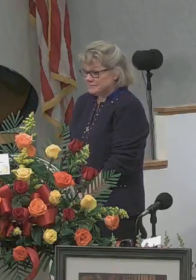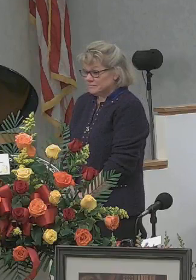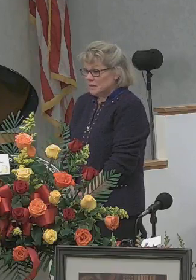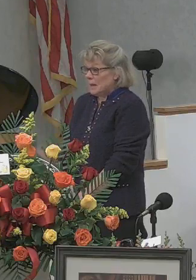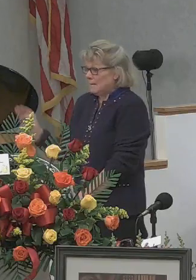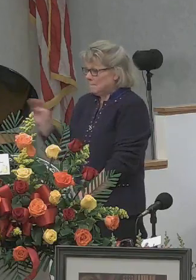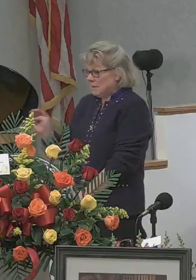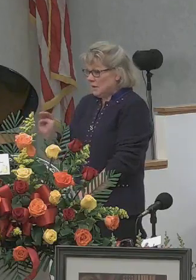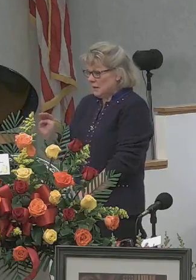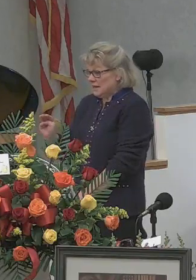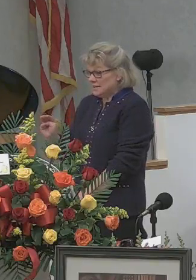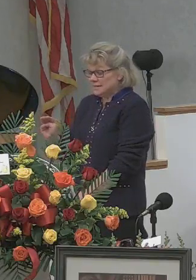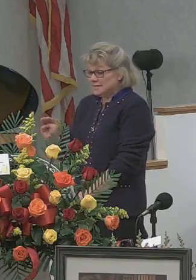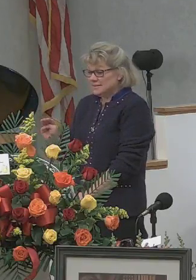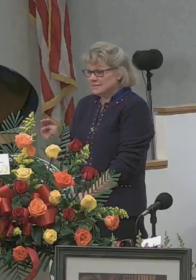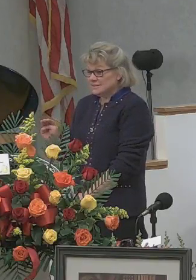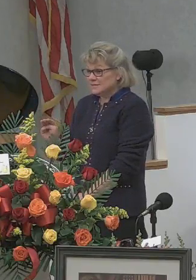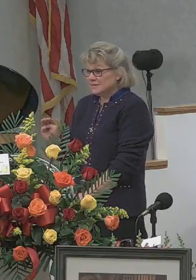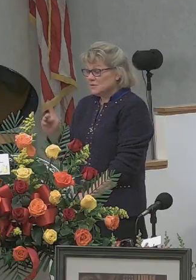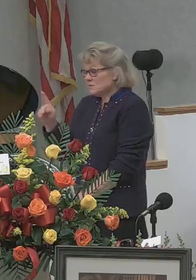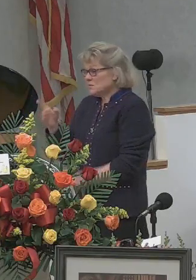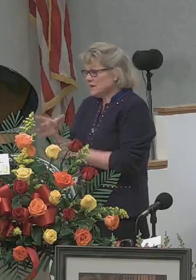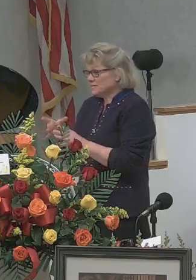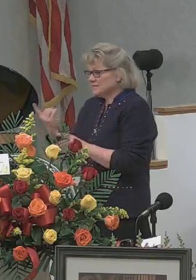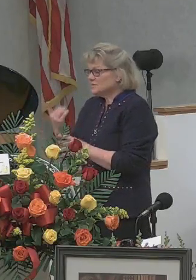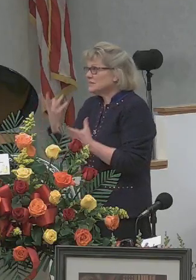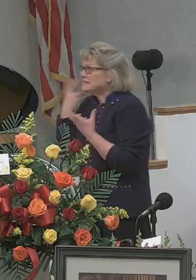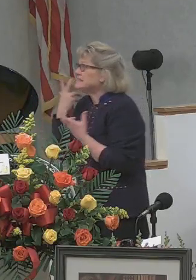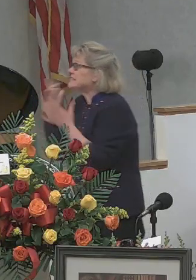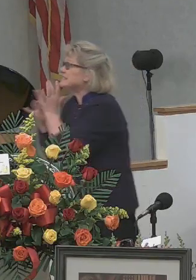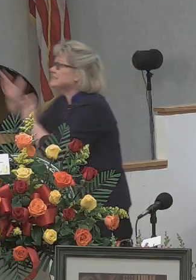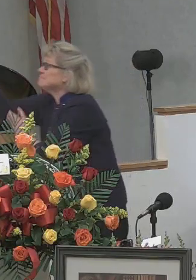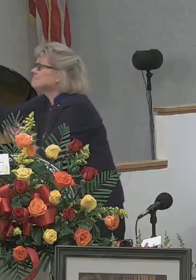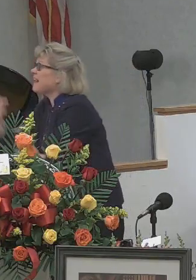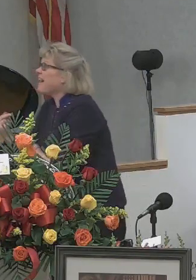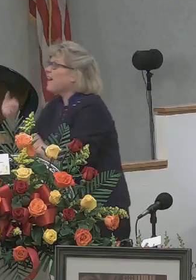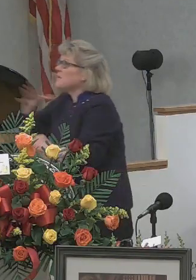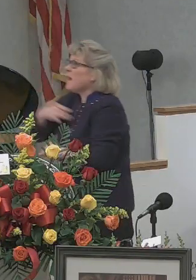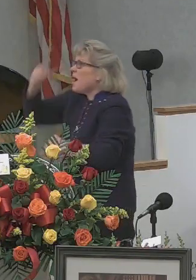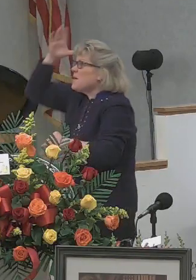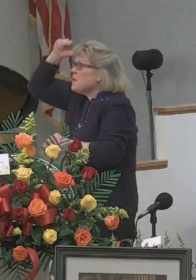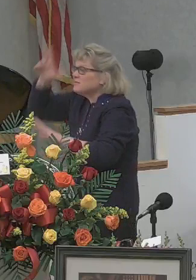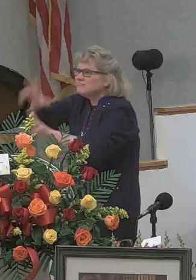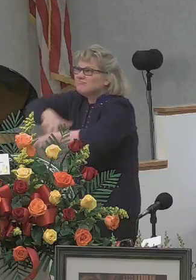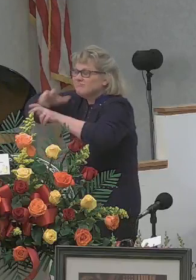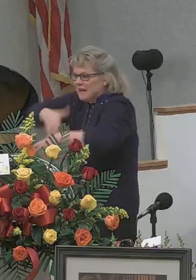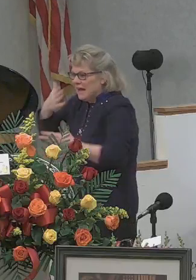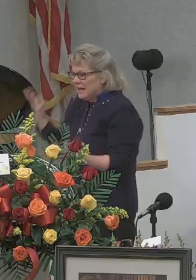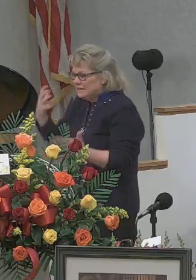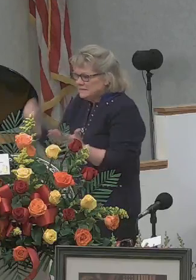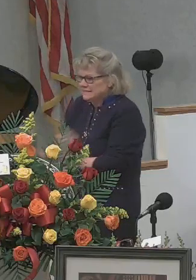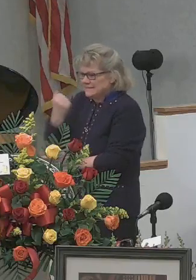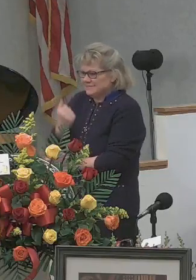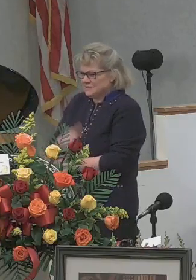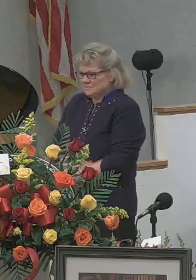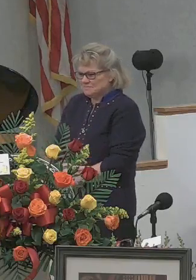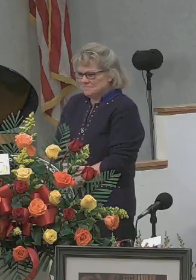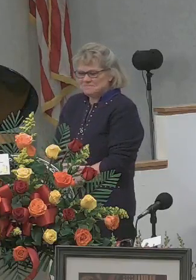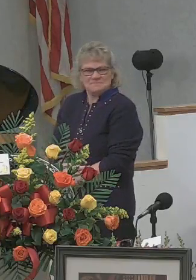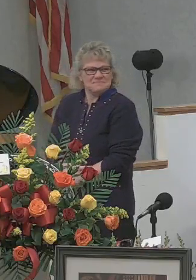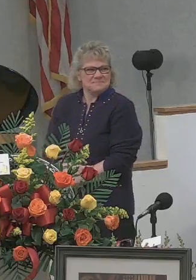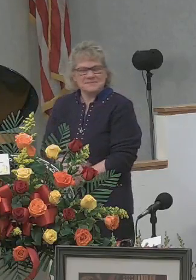Brother Marion, I think somebody mentioned, wanted to see that happen. And by the way, I haven't predicted it. All